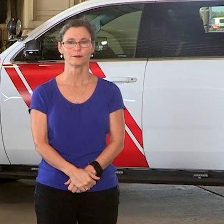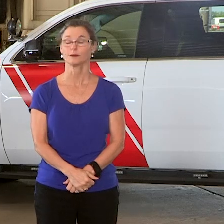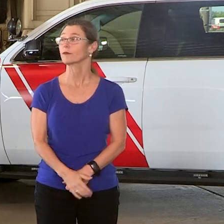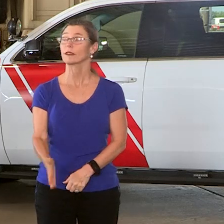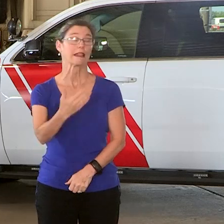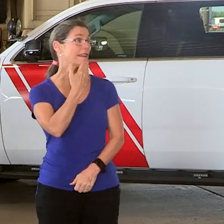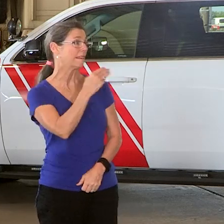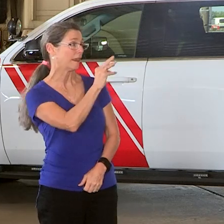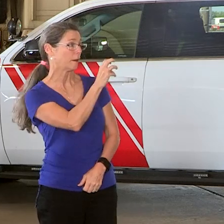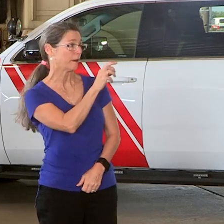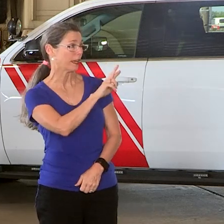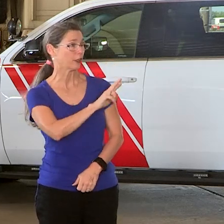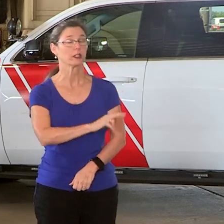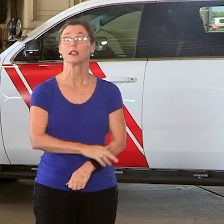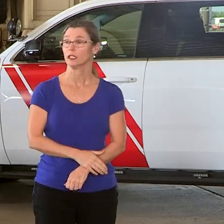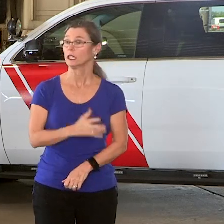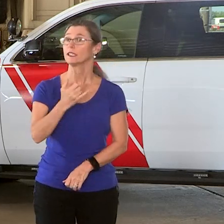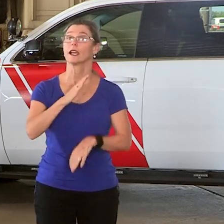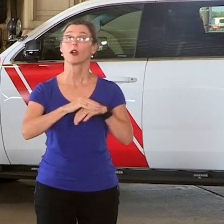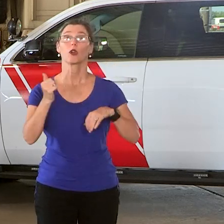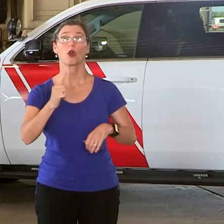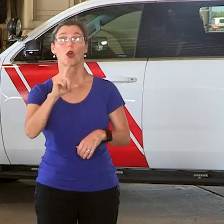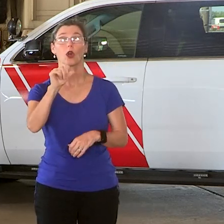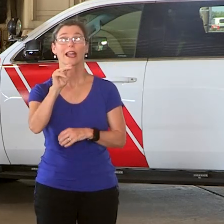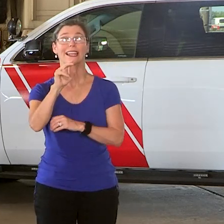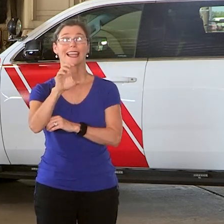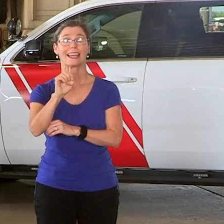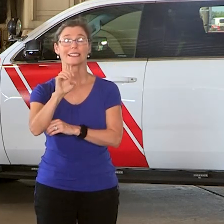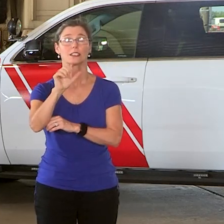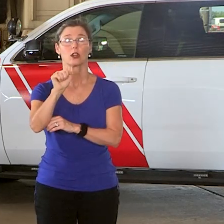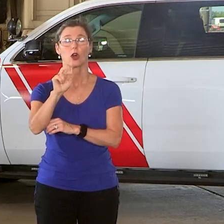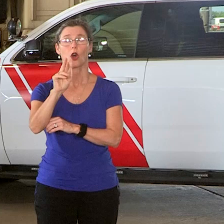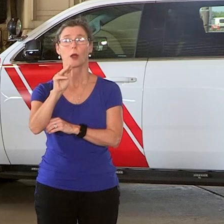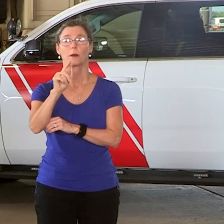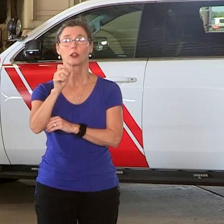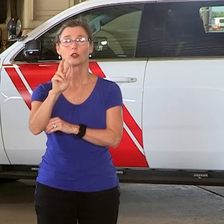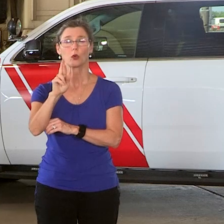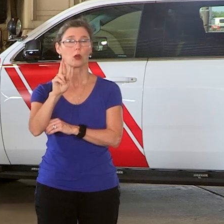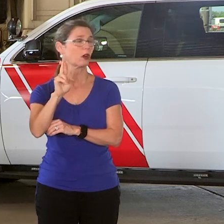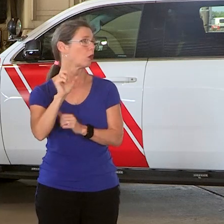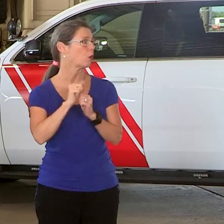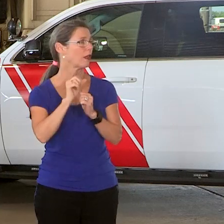Thank you, Mayor. I'd like to call now Lance Armitage with Avail.